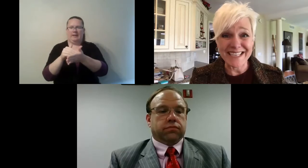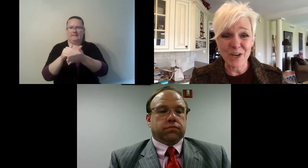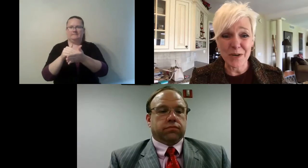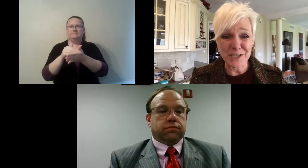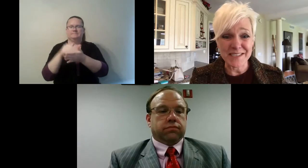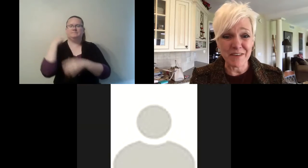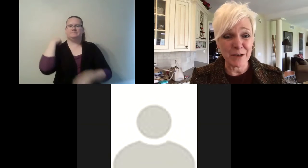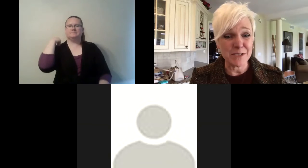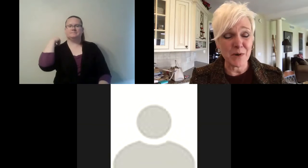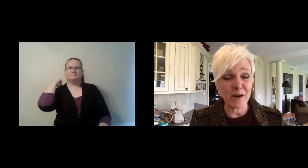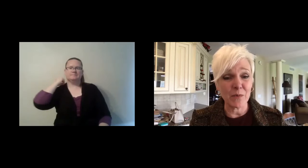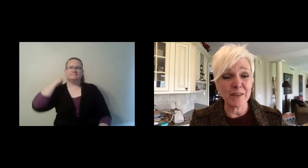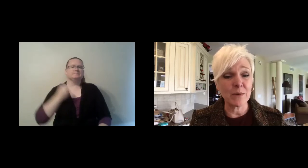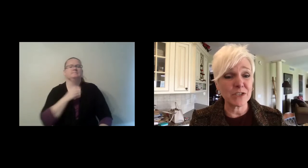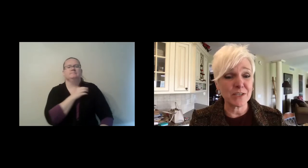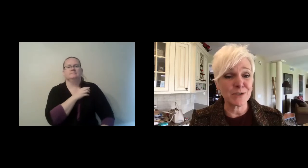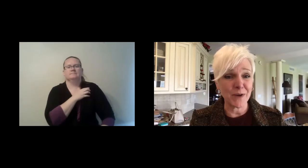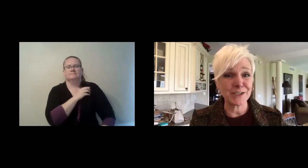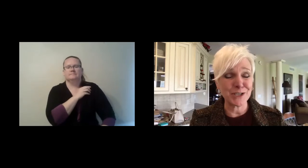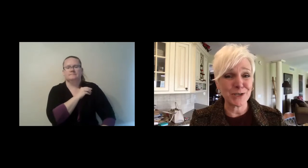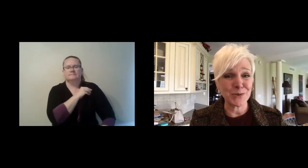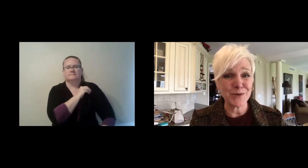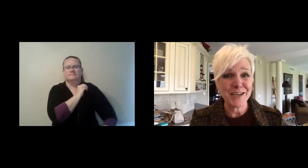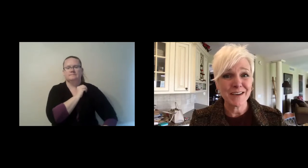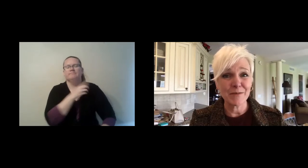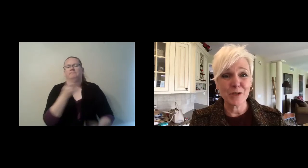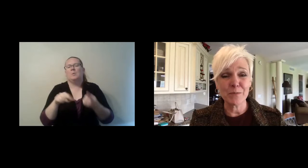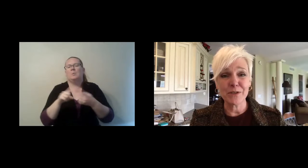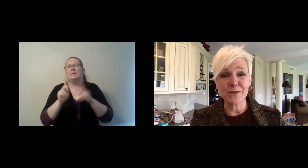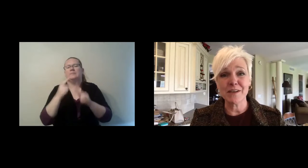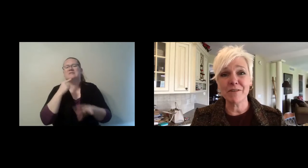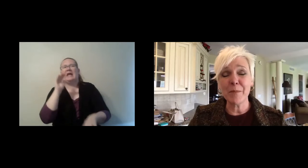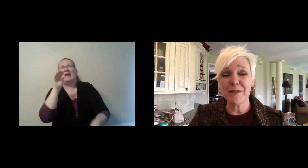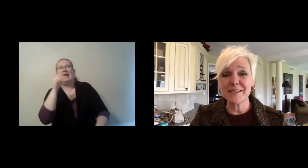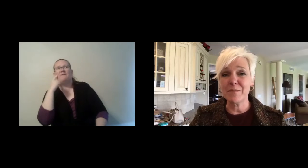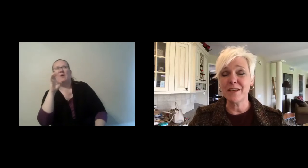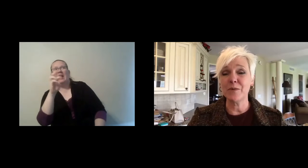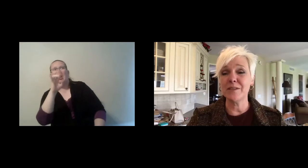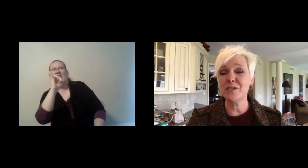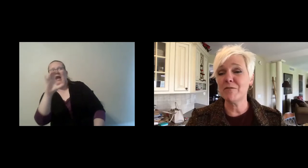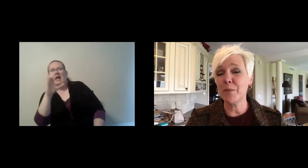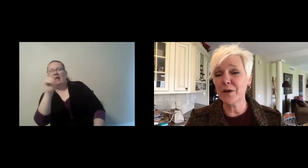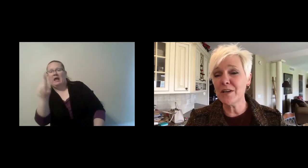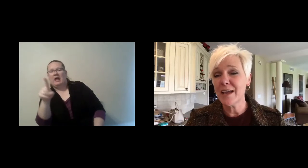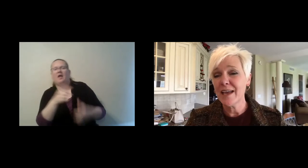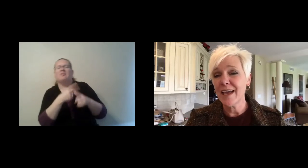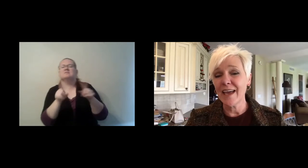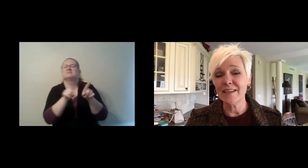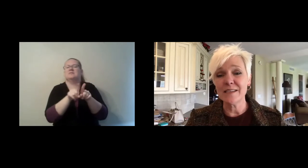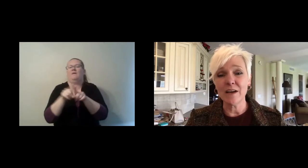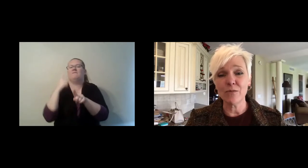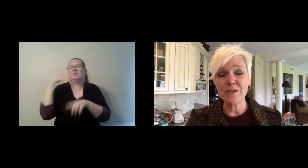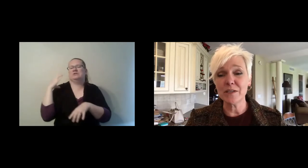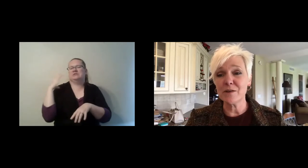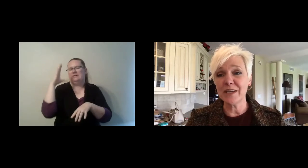ask questions of him. So Eric, when the question is directed to you, you can put yourself up, and same thing with Chief Byrd.